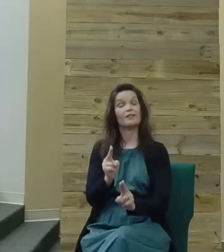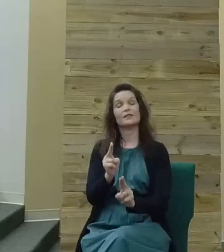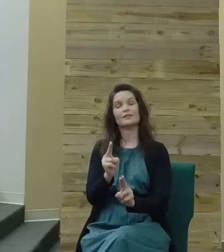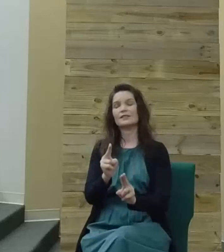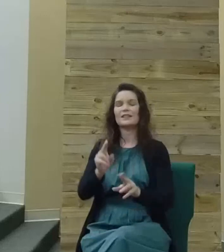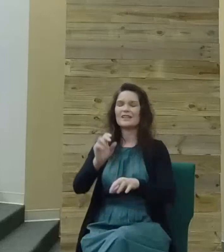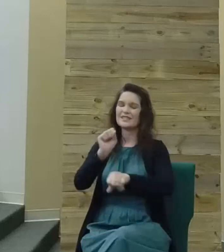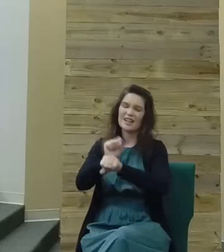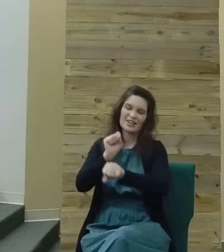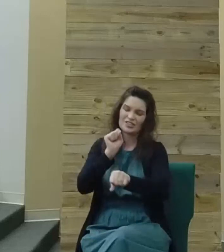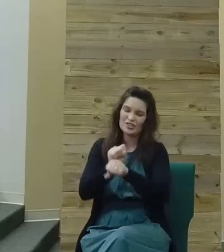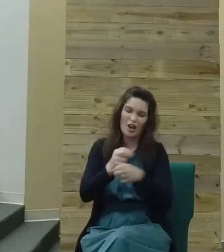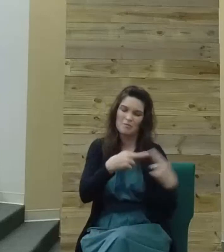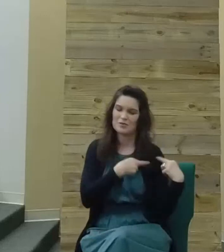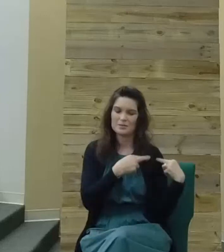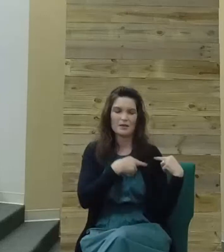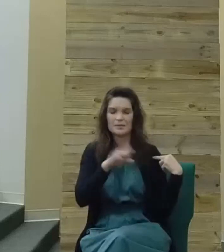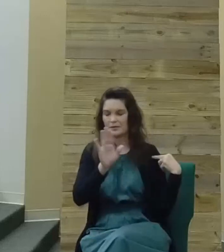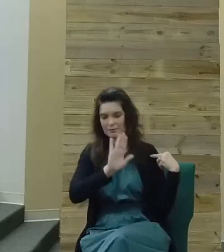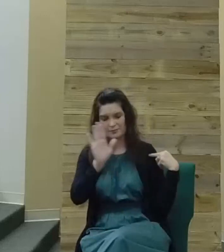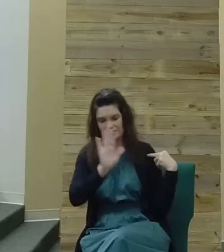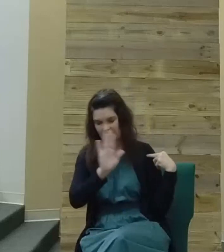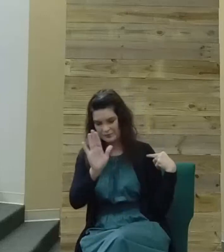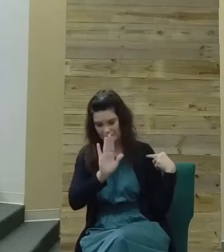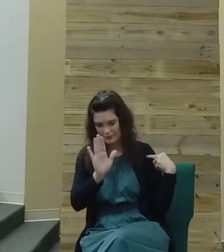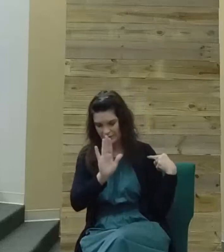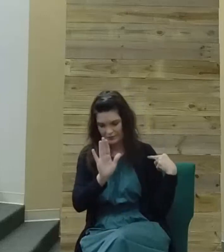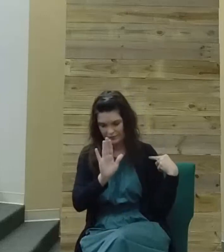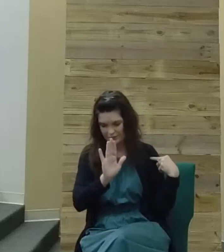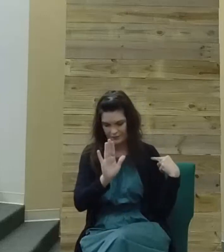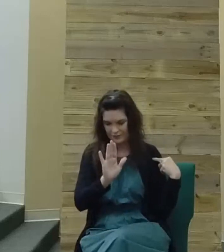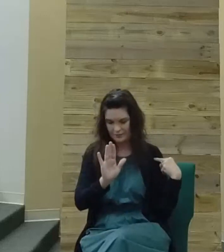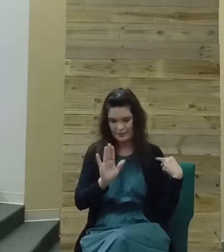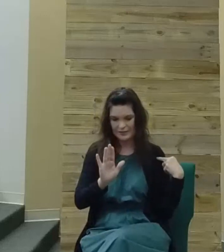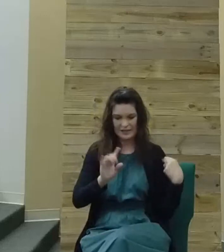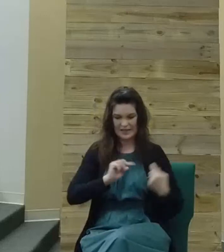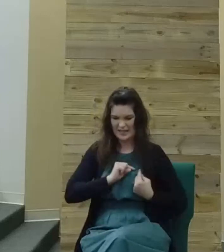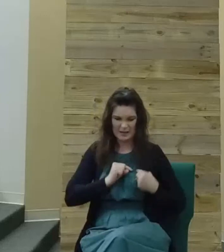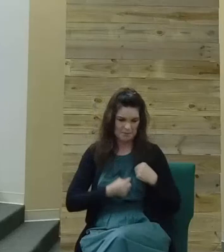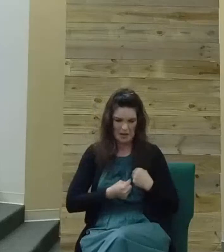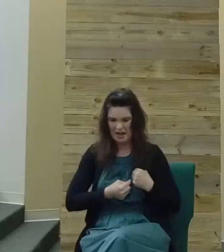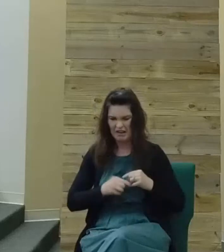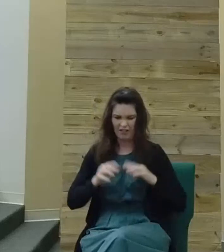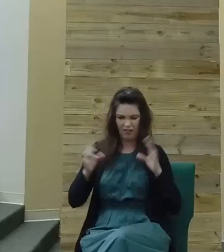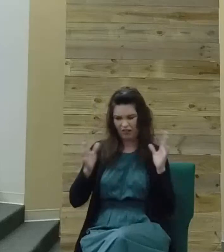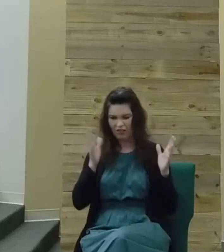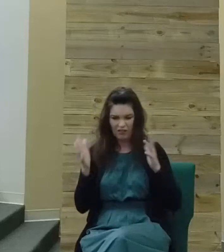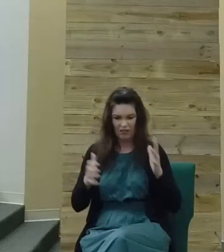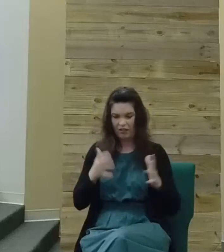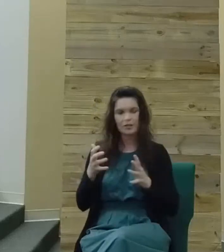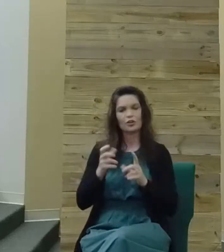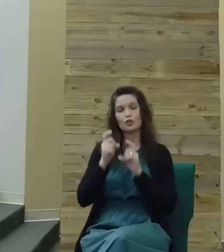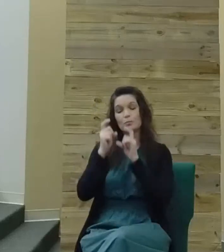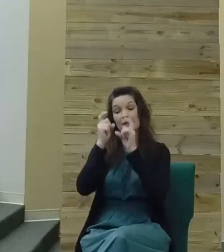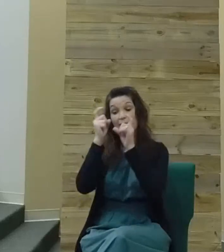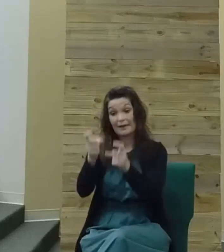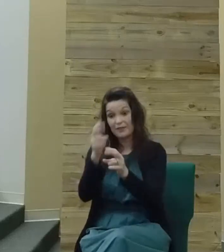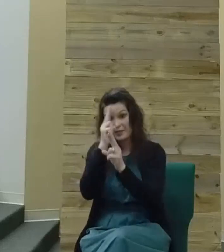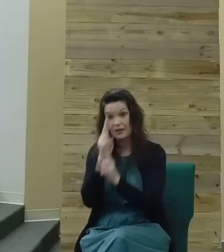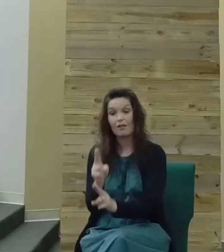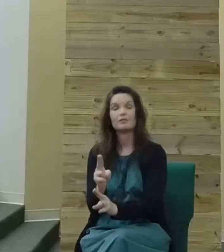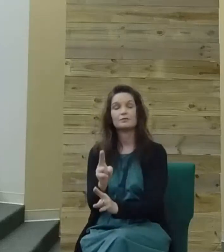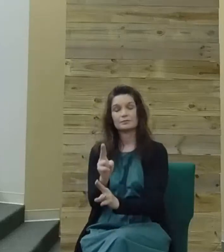It's not a duty. It's not a responsibility. It's not a pain that I have to do it. You've been